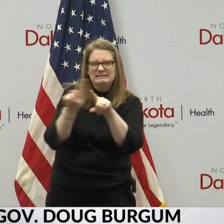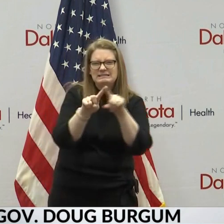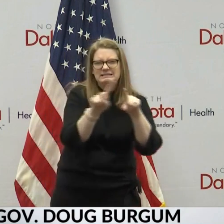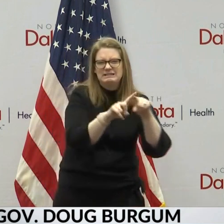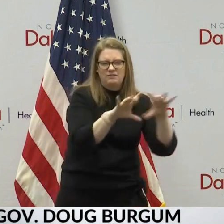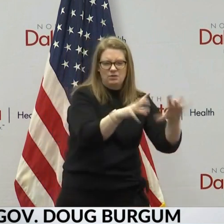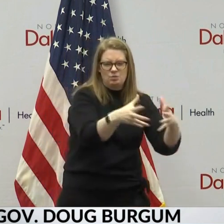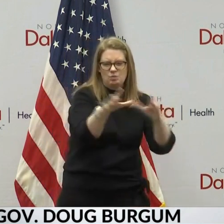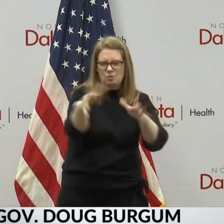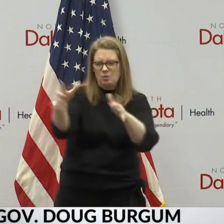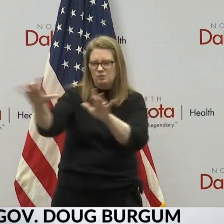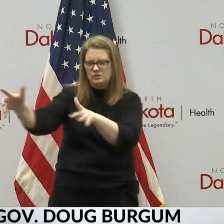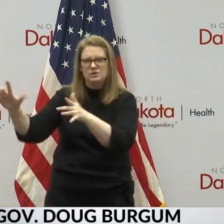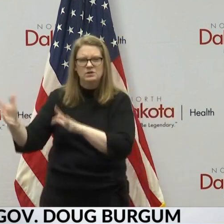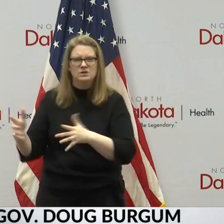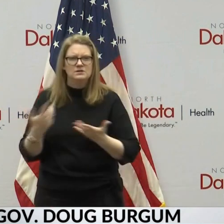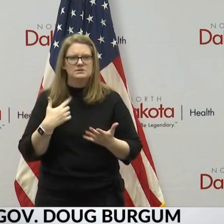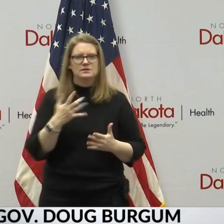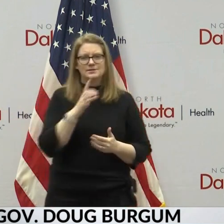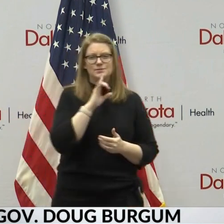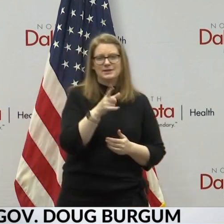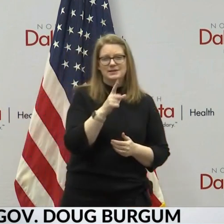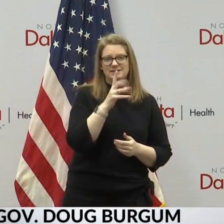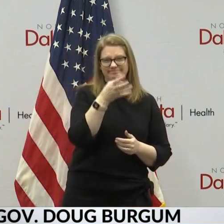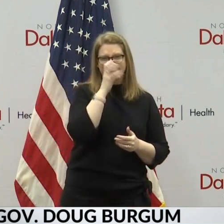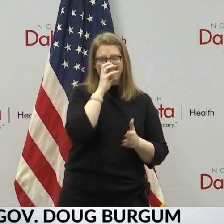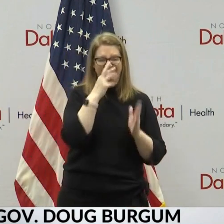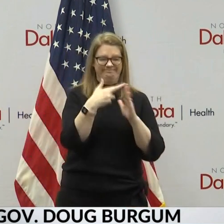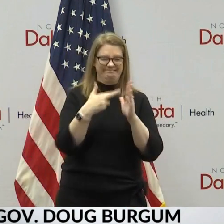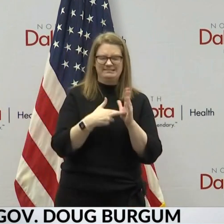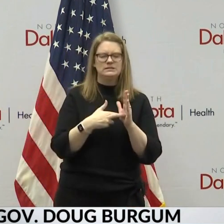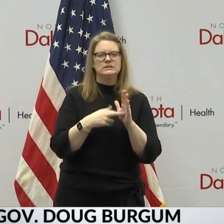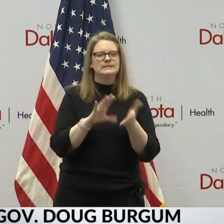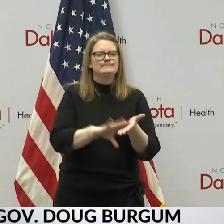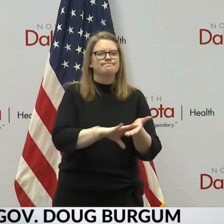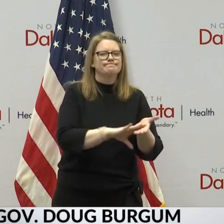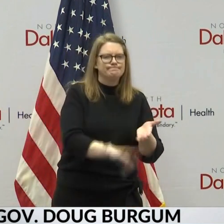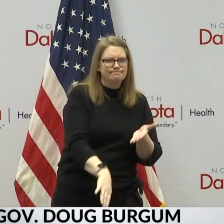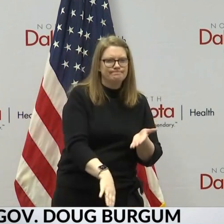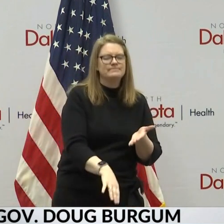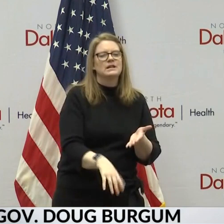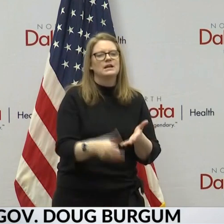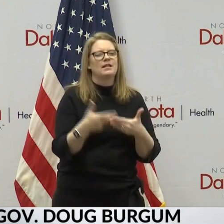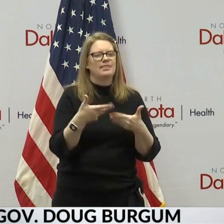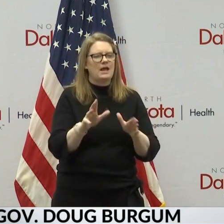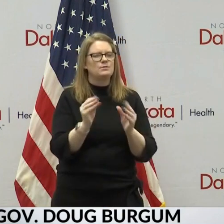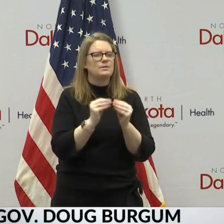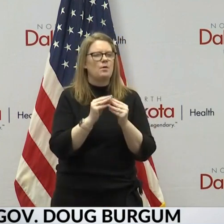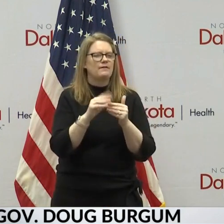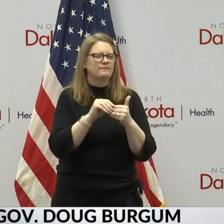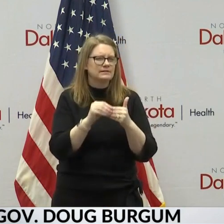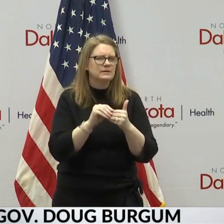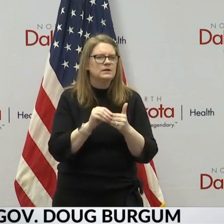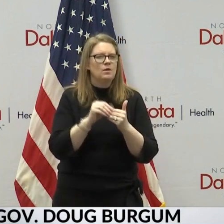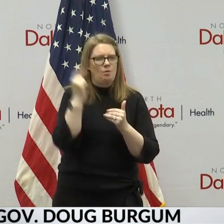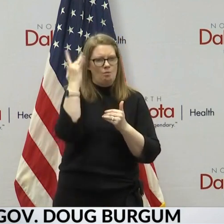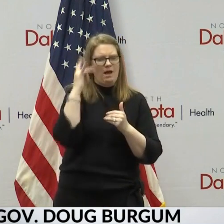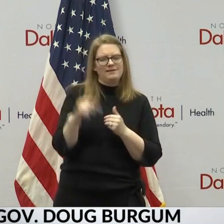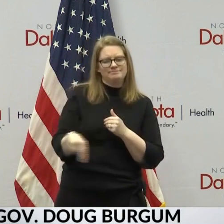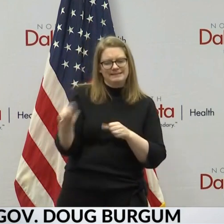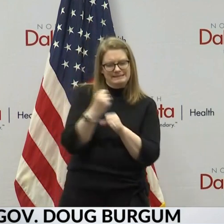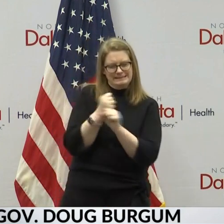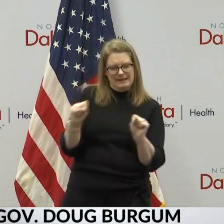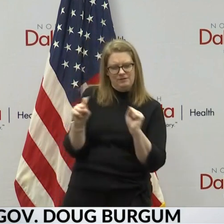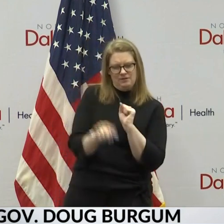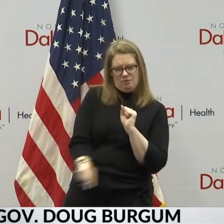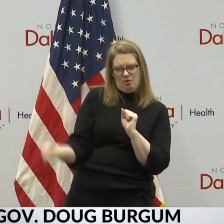were successfully cutting the red tape they needed to allow them to keep doing their great work and do it safely for both their staff and their